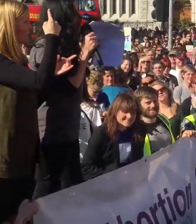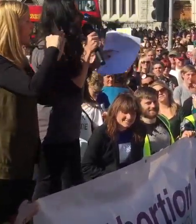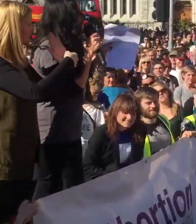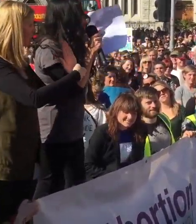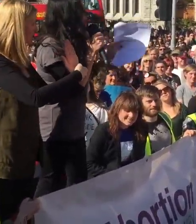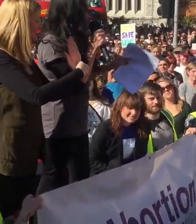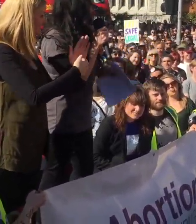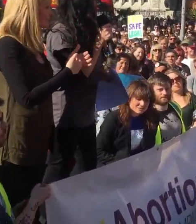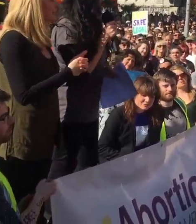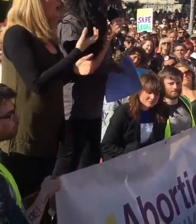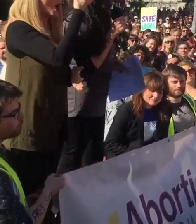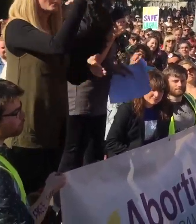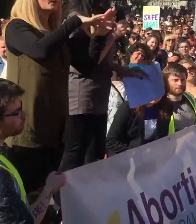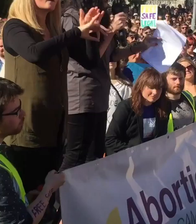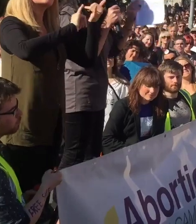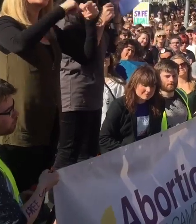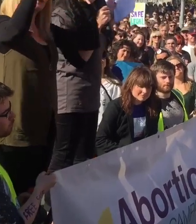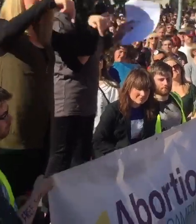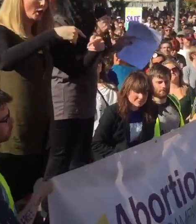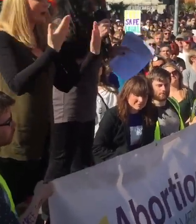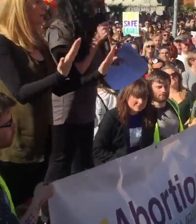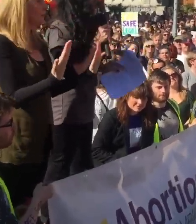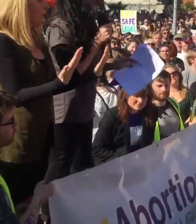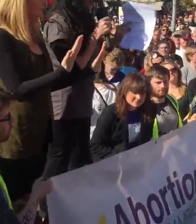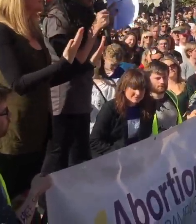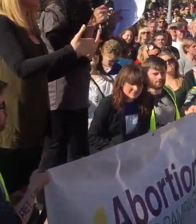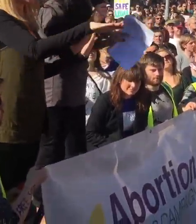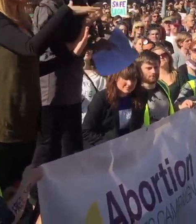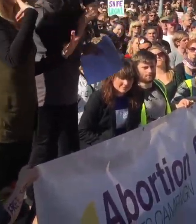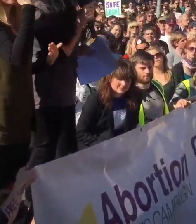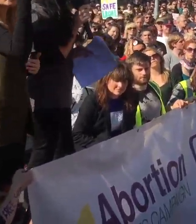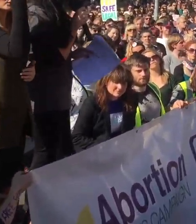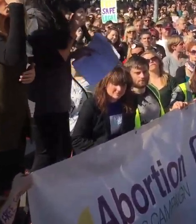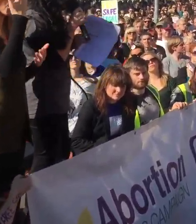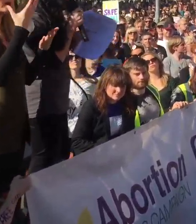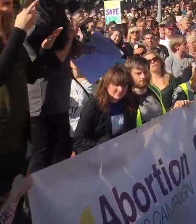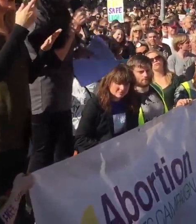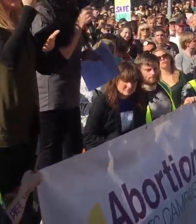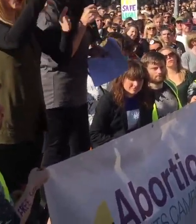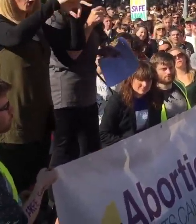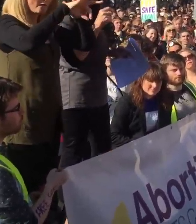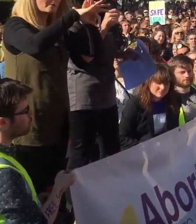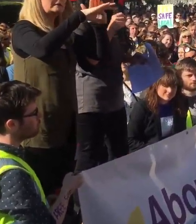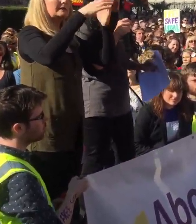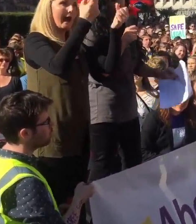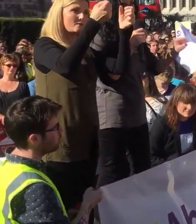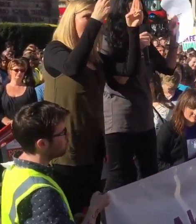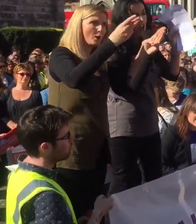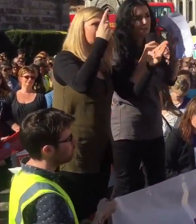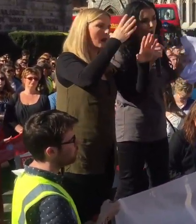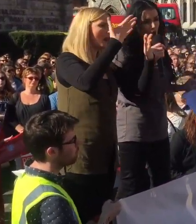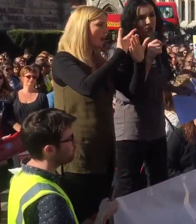The government that are here at the moment, and we all know that all the bad things they've done while they've been in power,